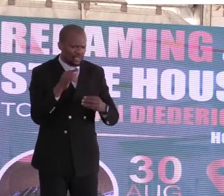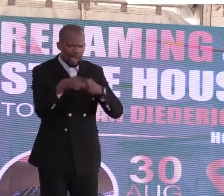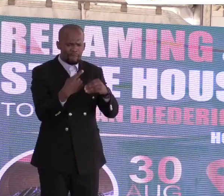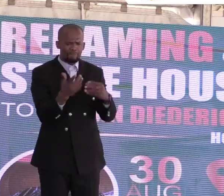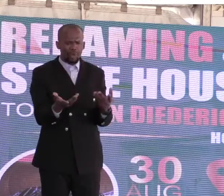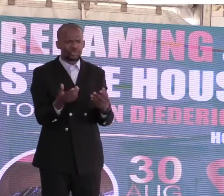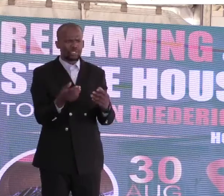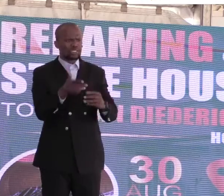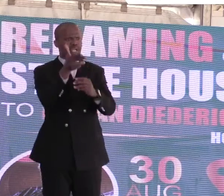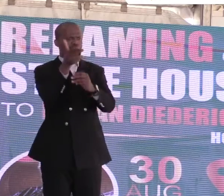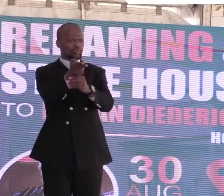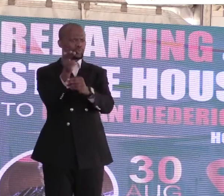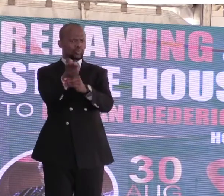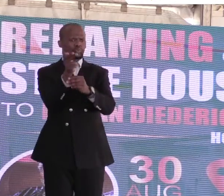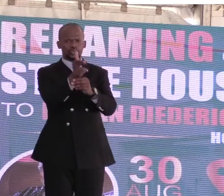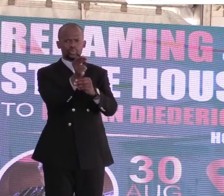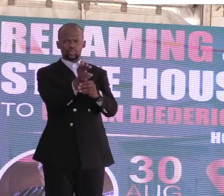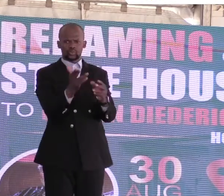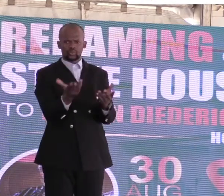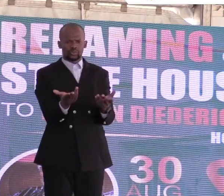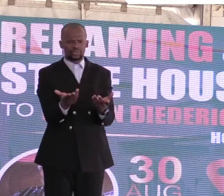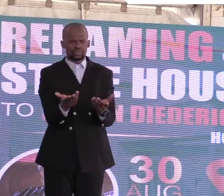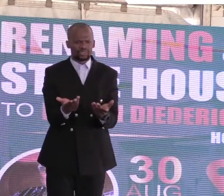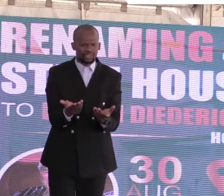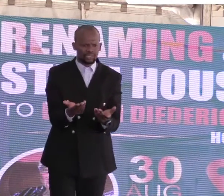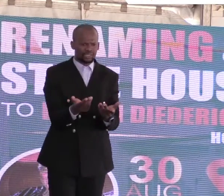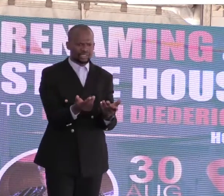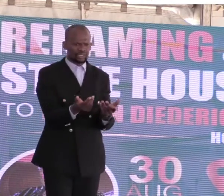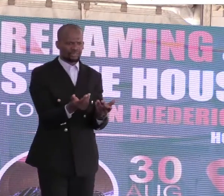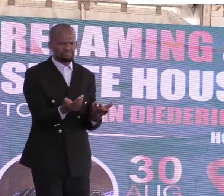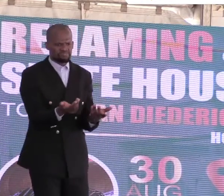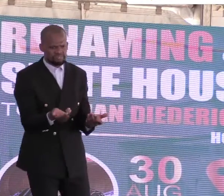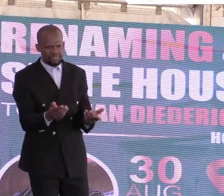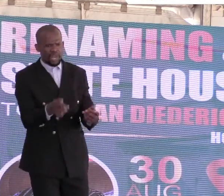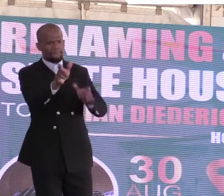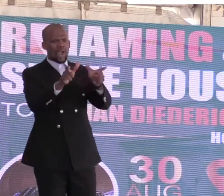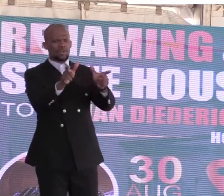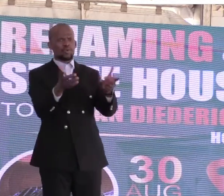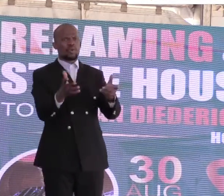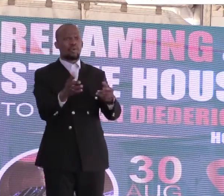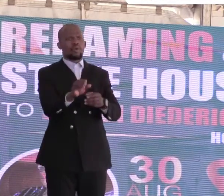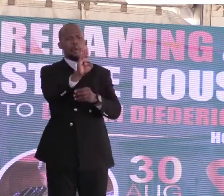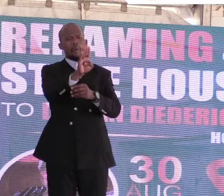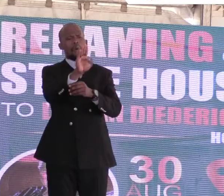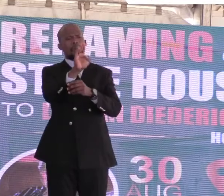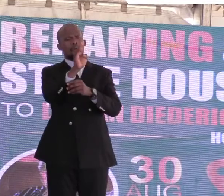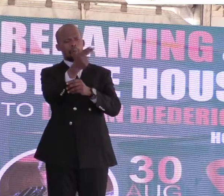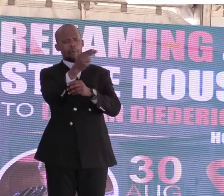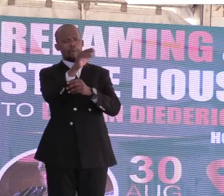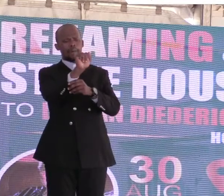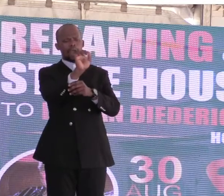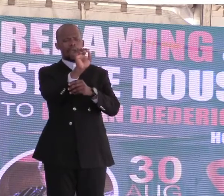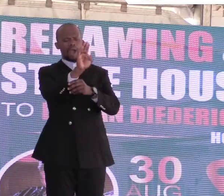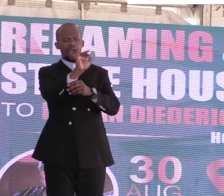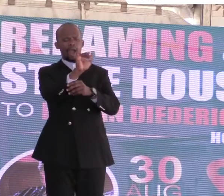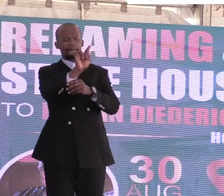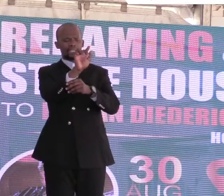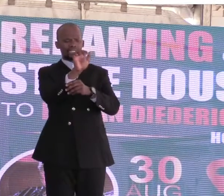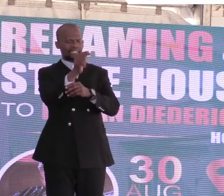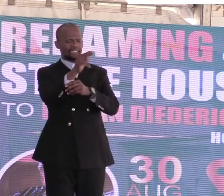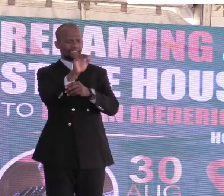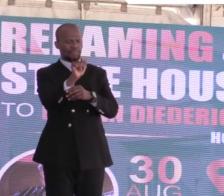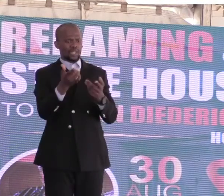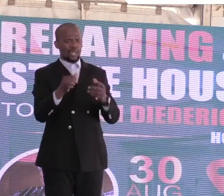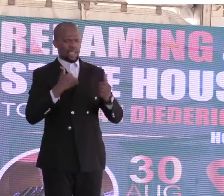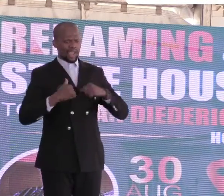fatal shooting of our dearly departed sister and a servant of our people, Miss Babita Dokaran, who was the